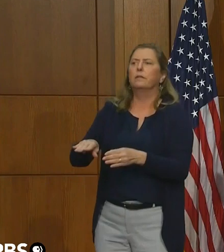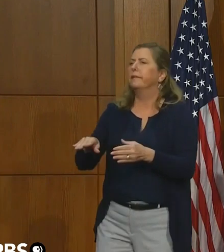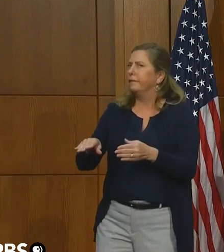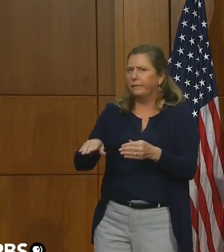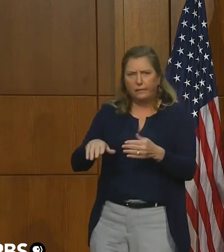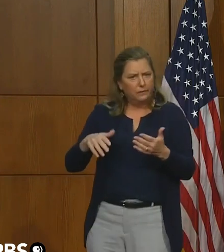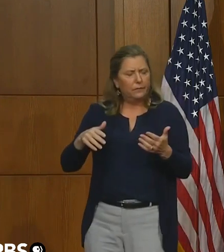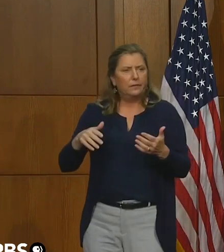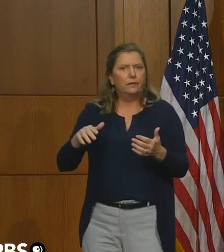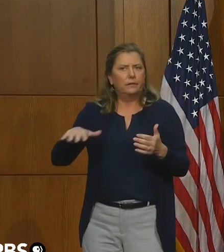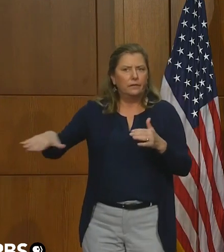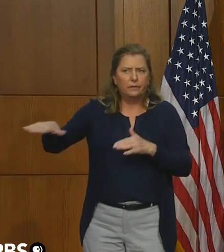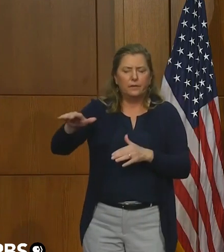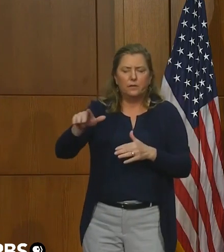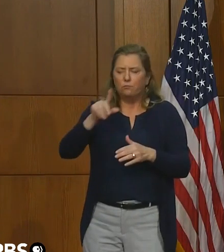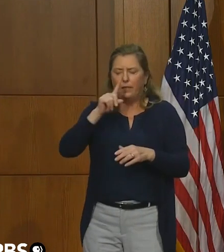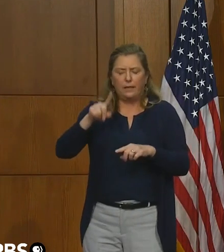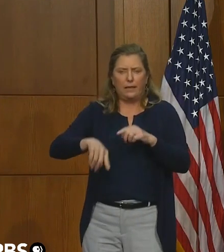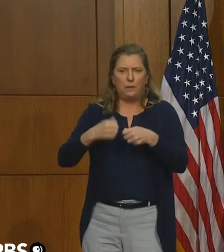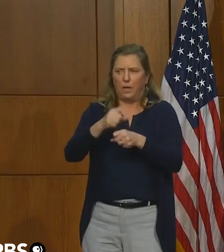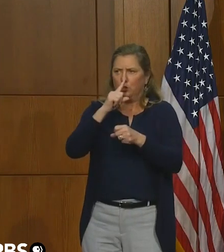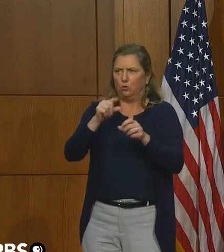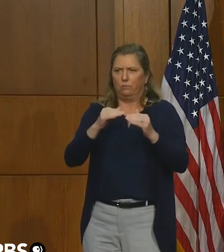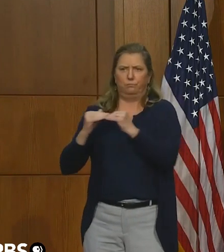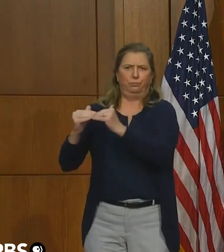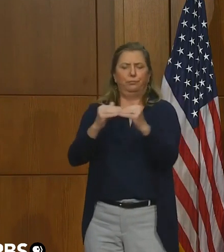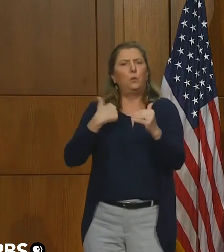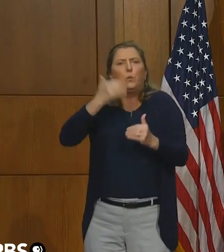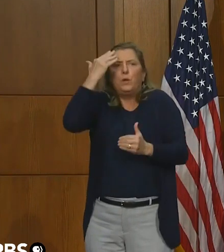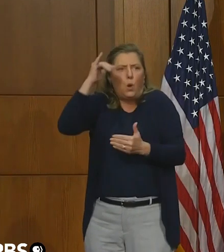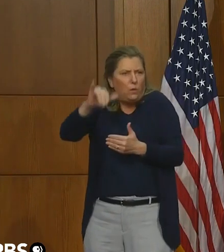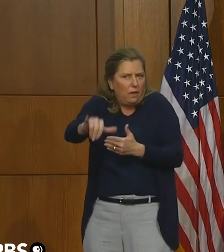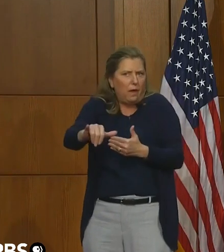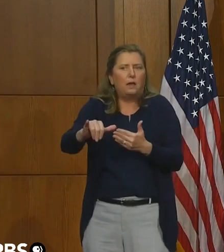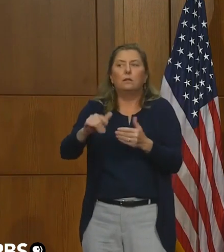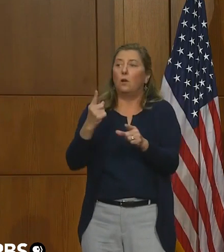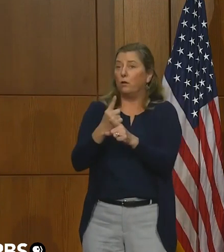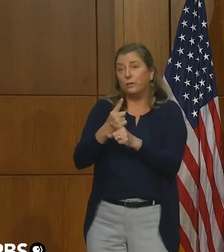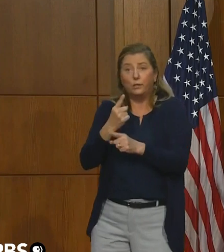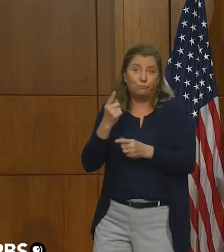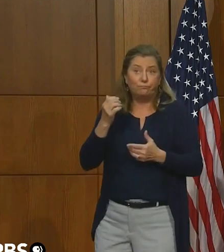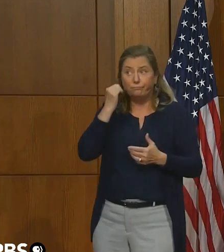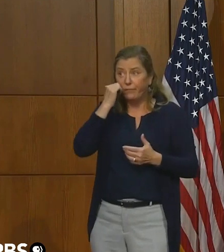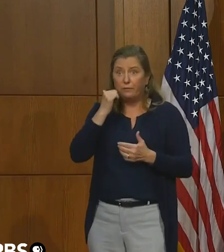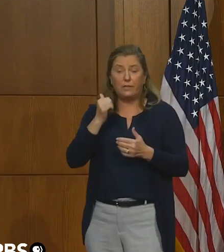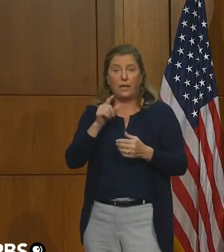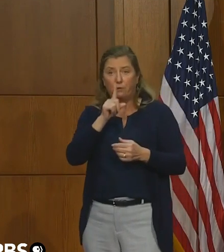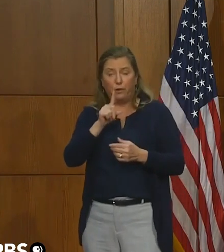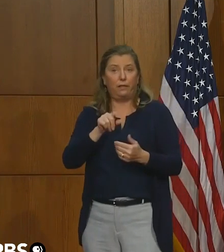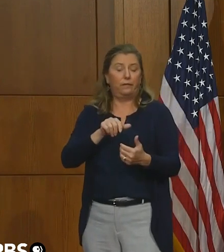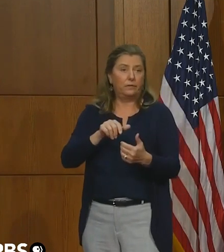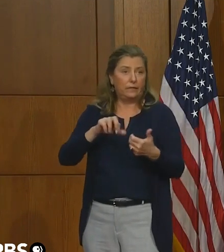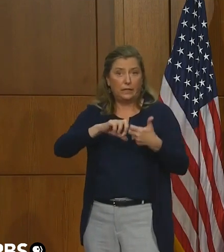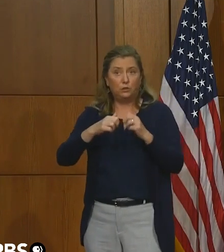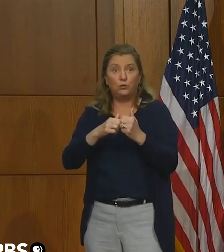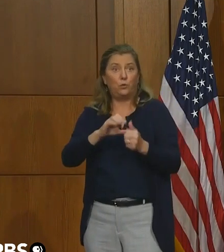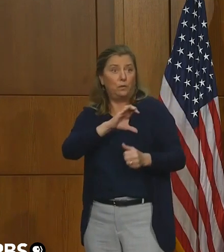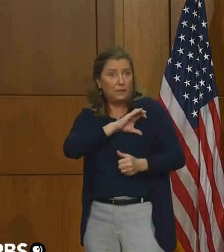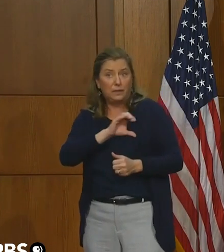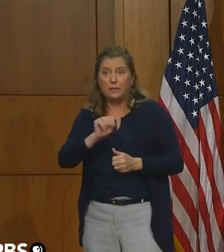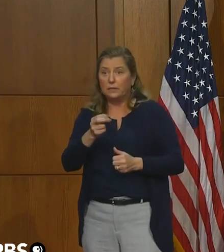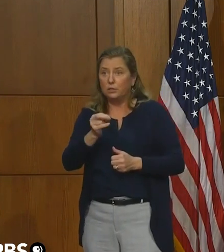issues with enforcing this that we're cognizant of, and there's also very practical issues of our police and sheriffs having